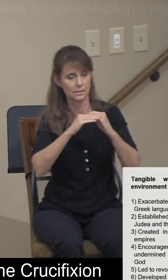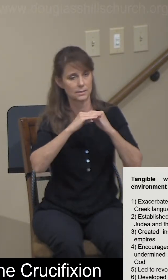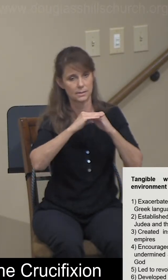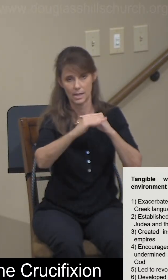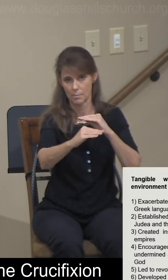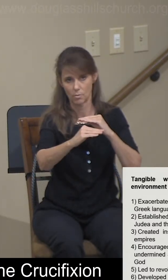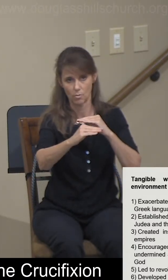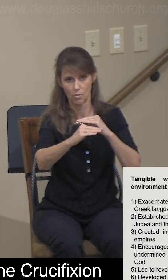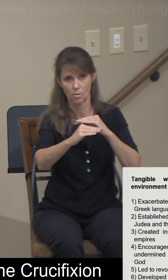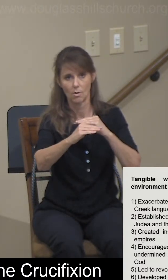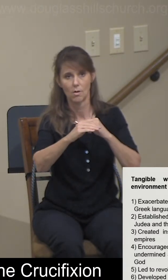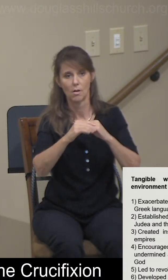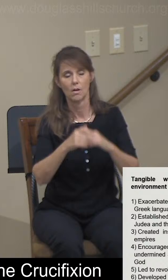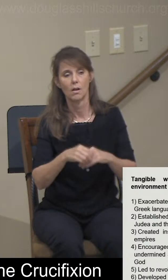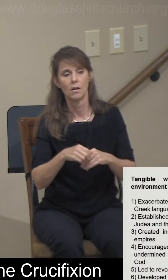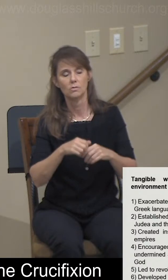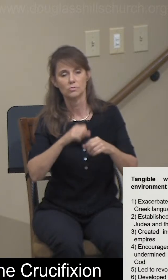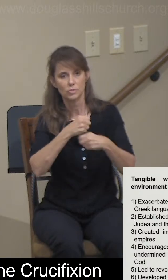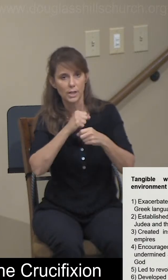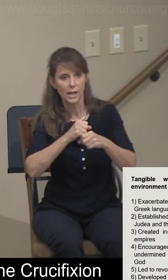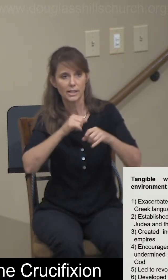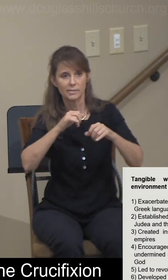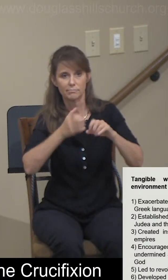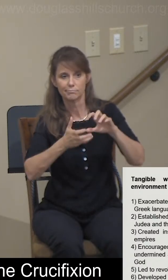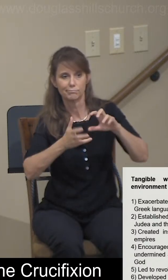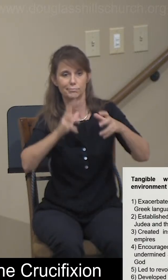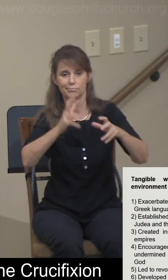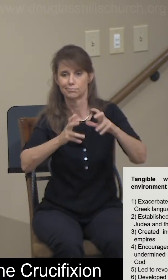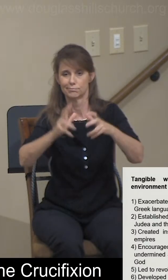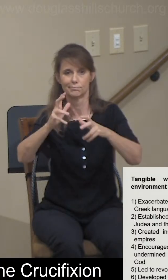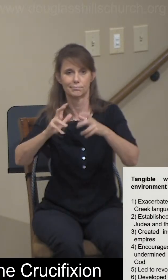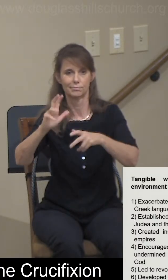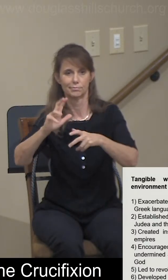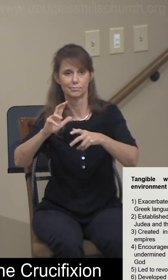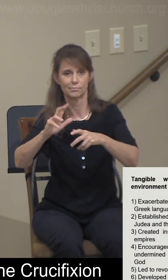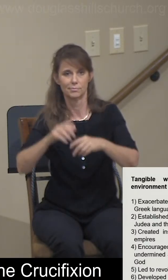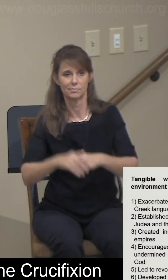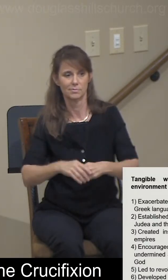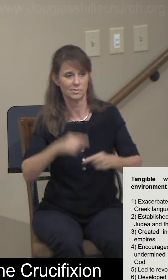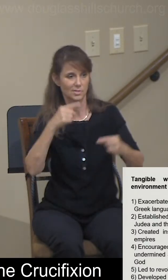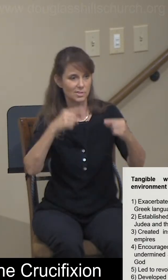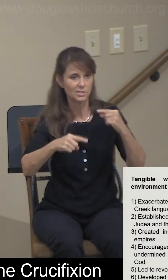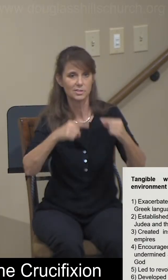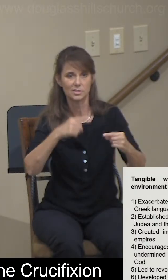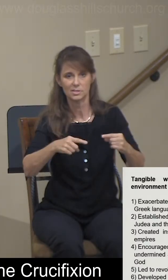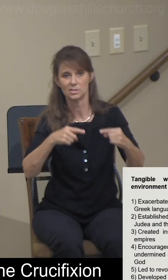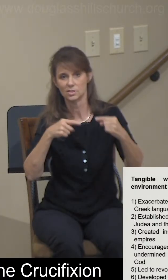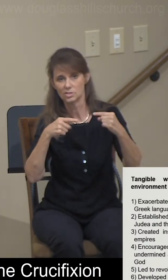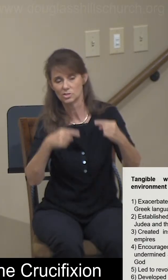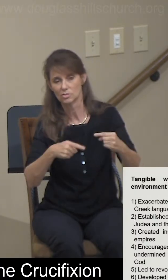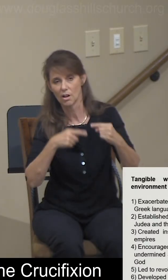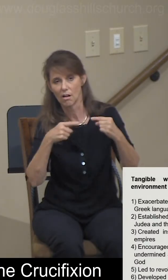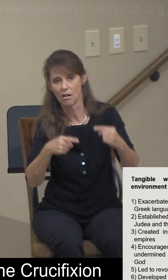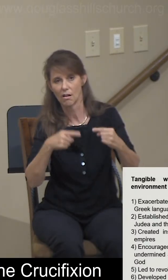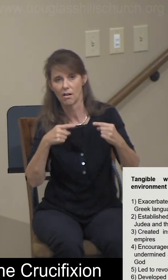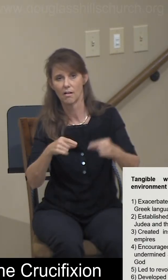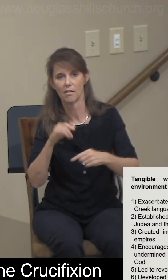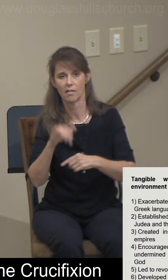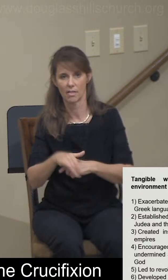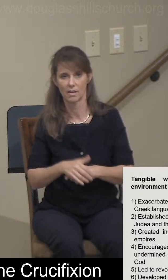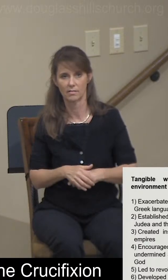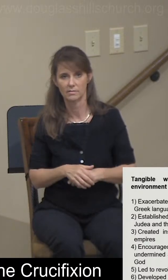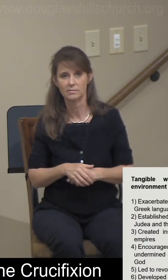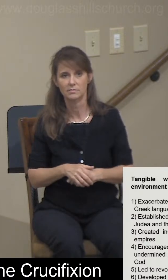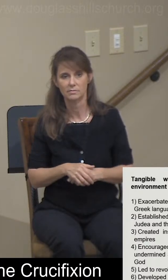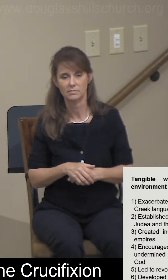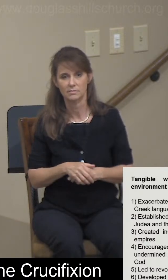we already made reference to and talked about the way in which this doesn't allow Hellenization to take deep root, but has it as this